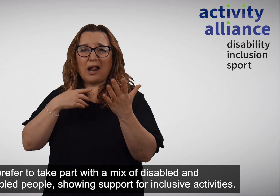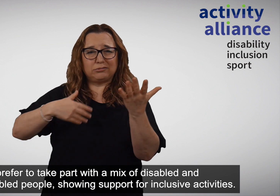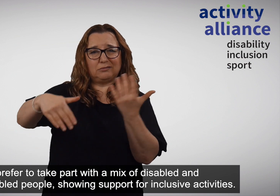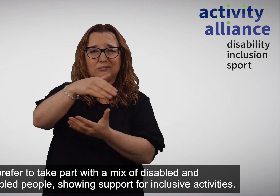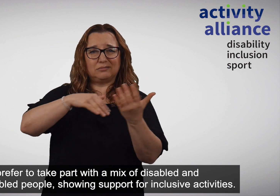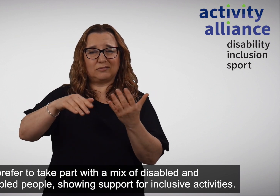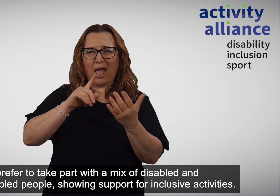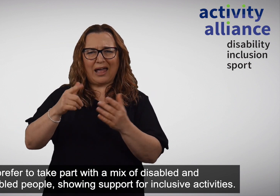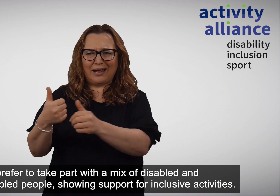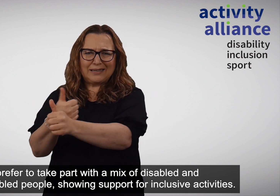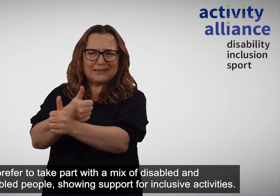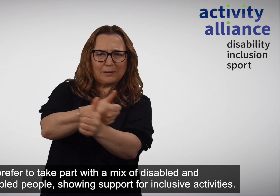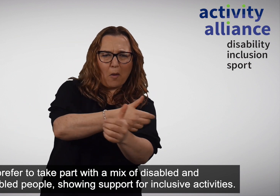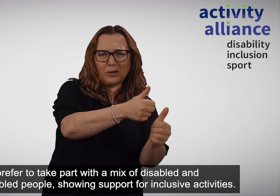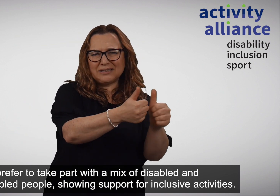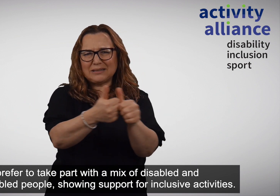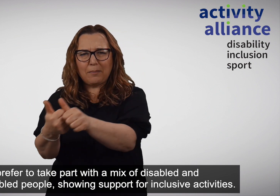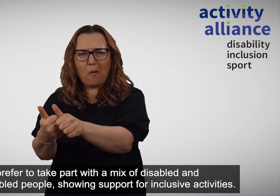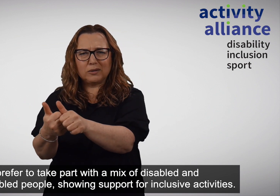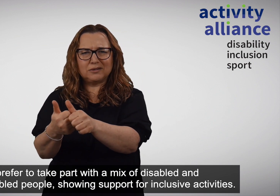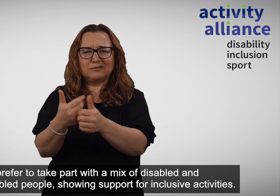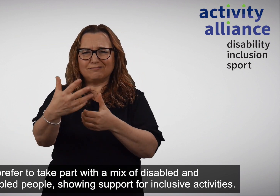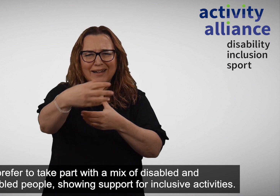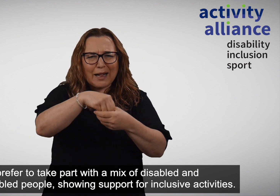support for inclusive activities.